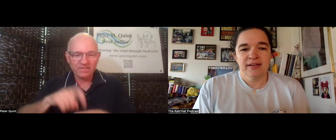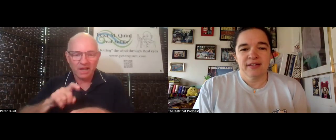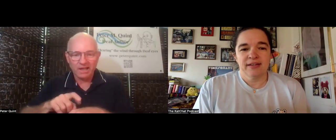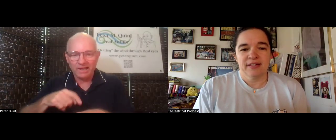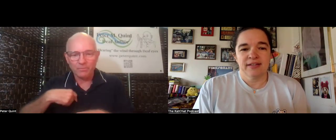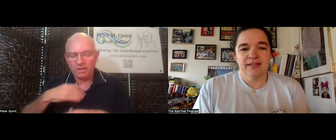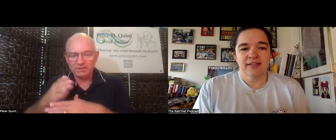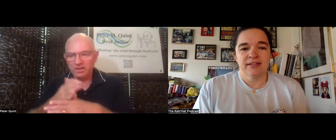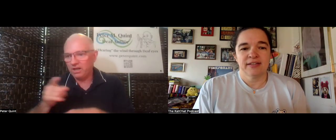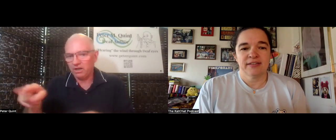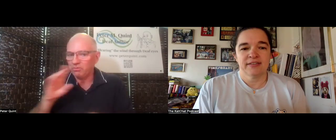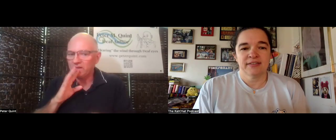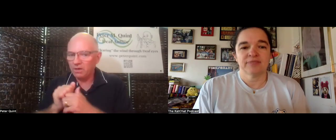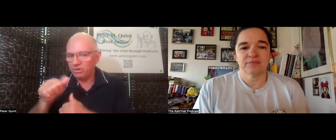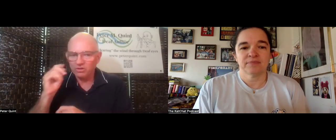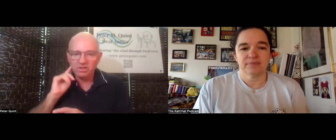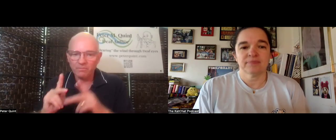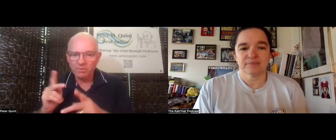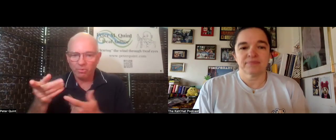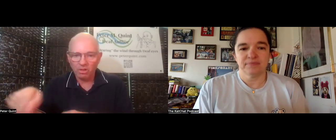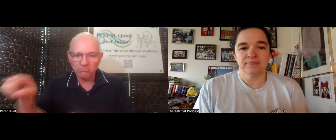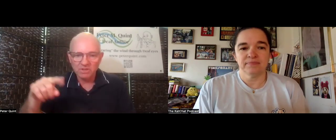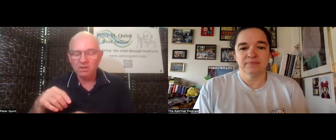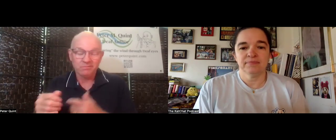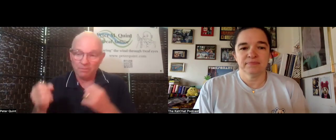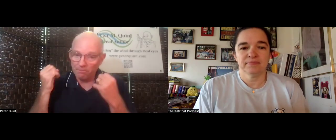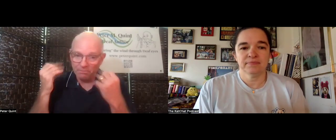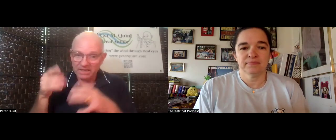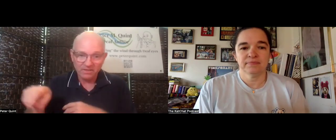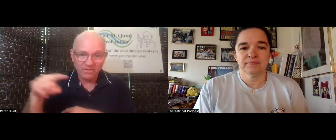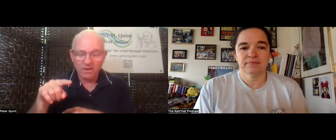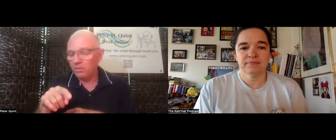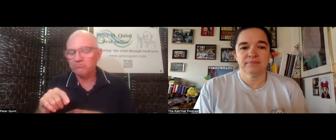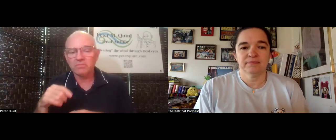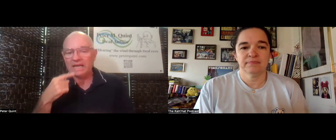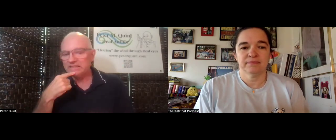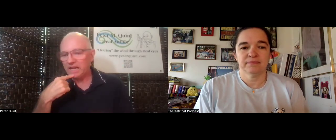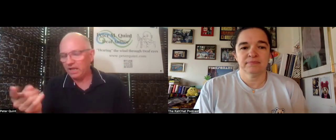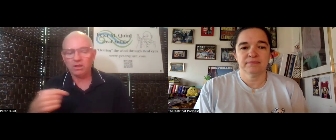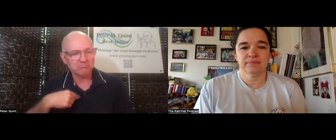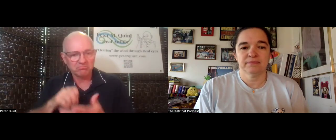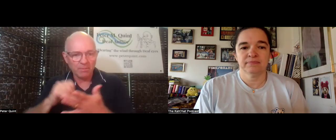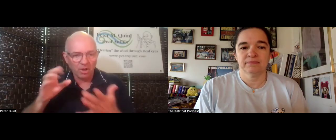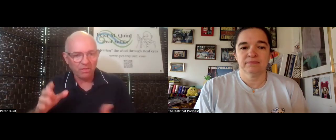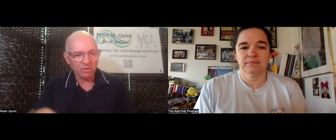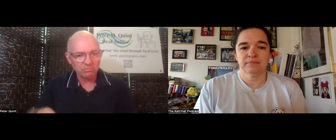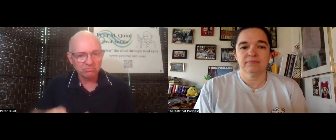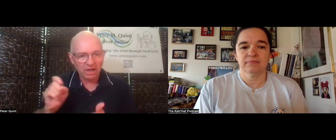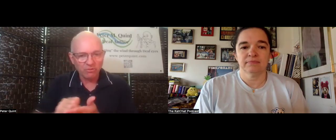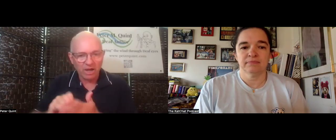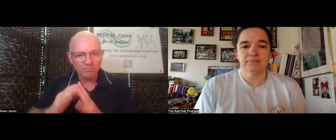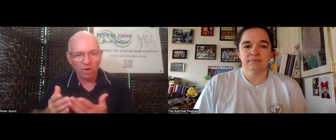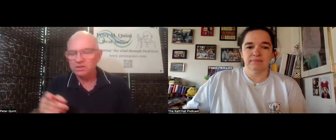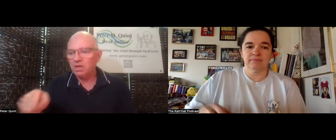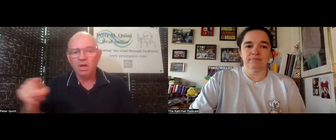90% of the time when I talk with other deaf people, many of them, I tell them I'm an author.